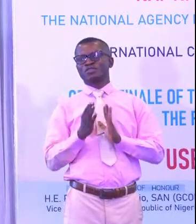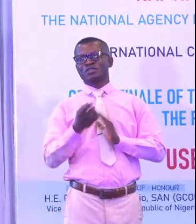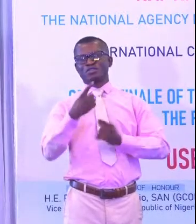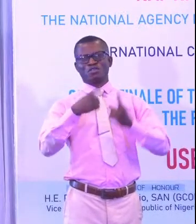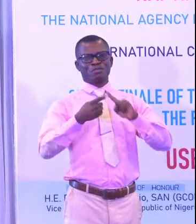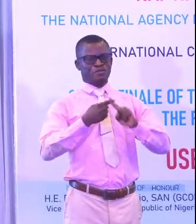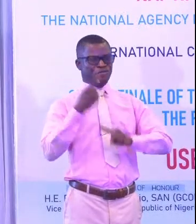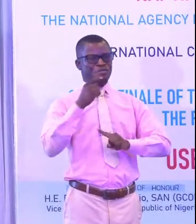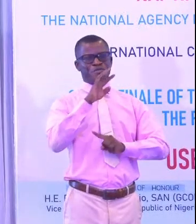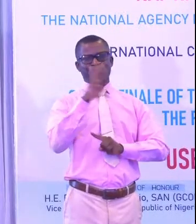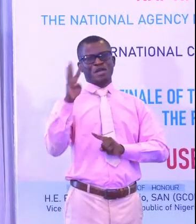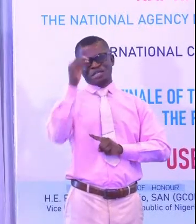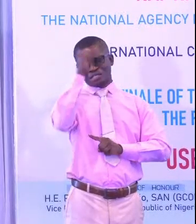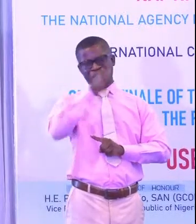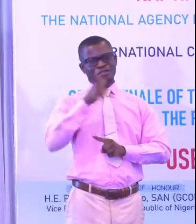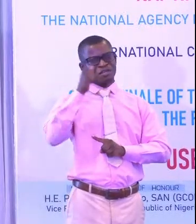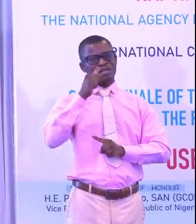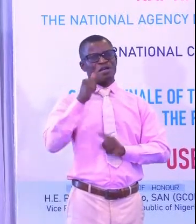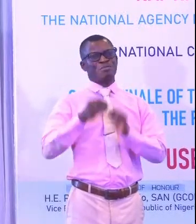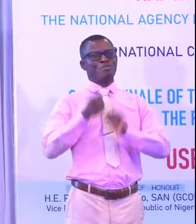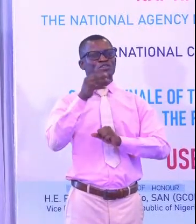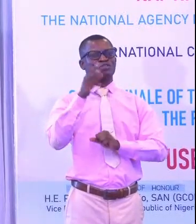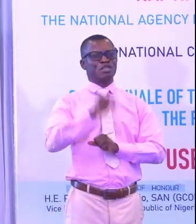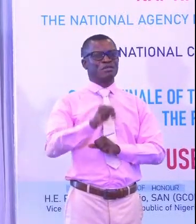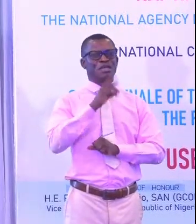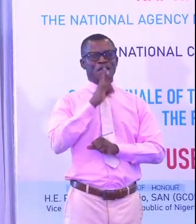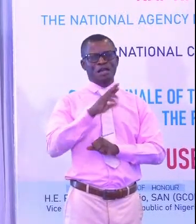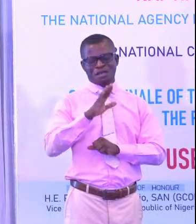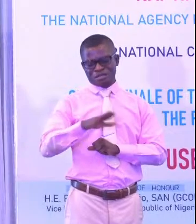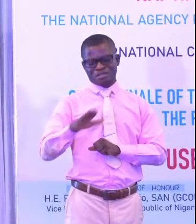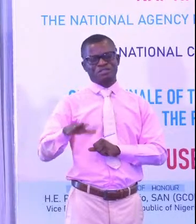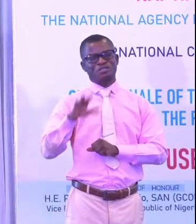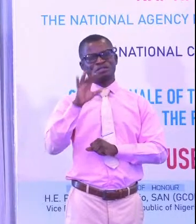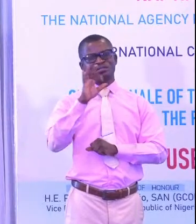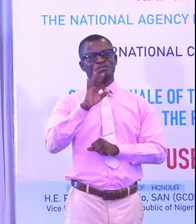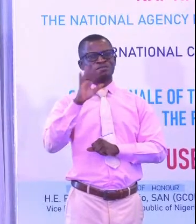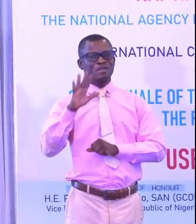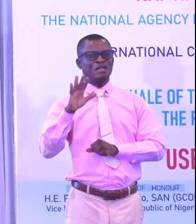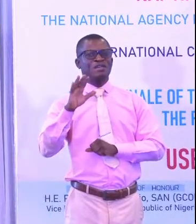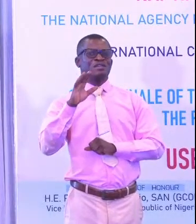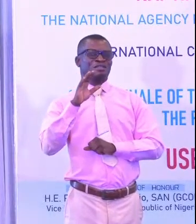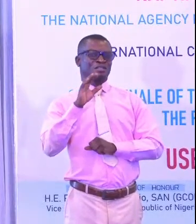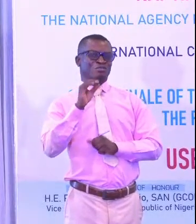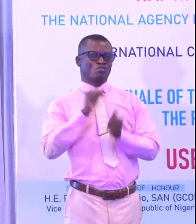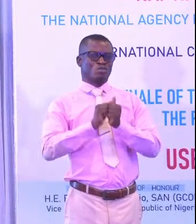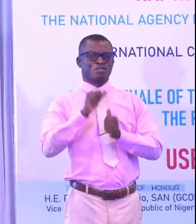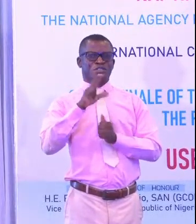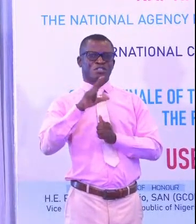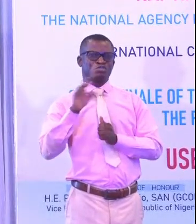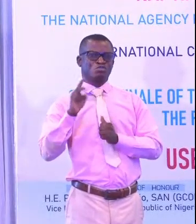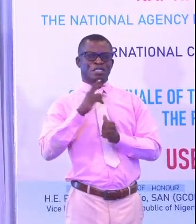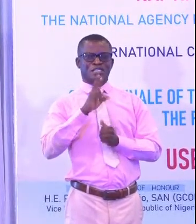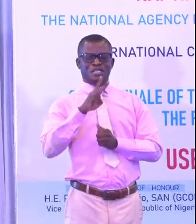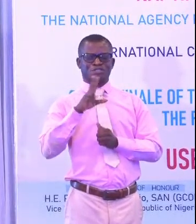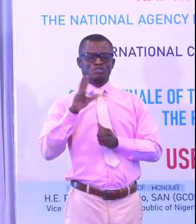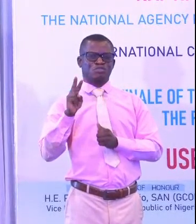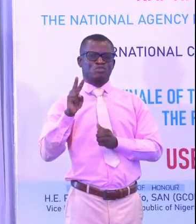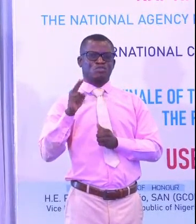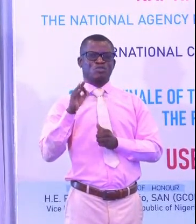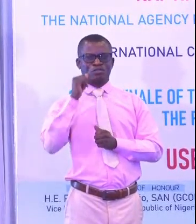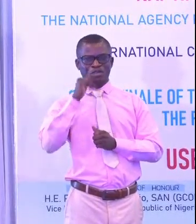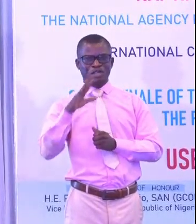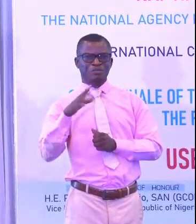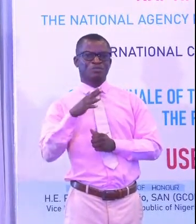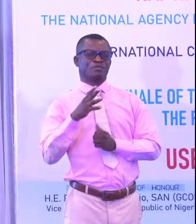in West Africa were children, 27% of them boys and 32% girls. And they're being trafficked